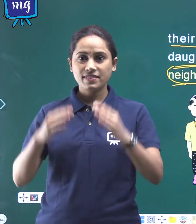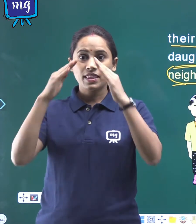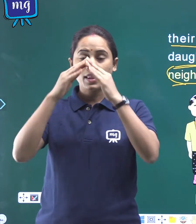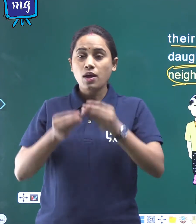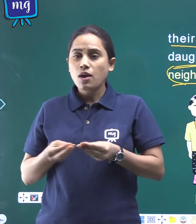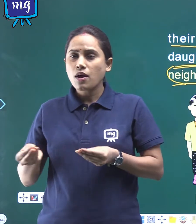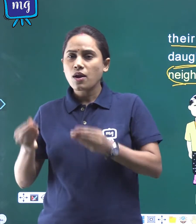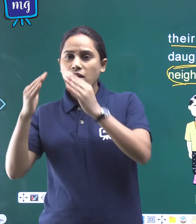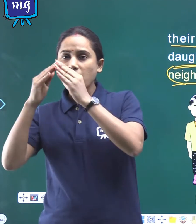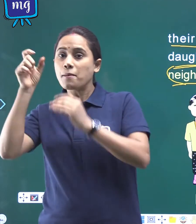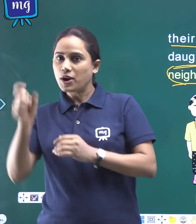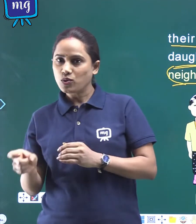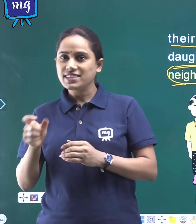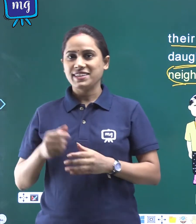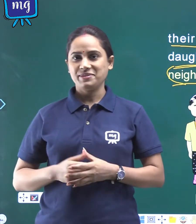padosi.